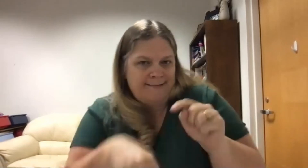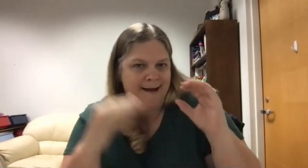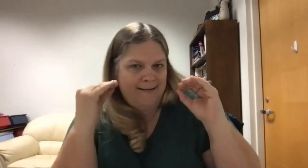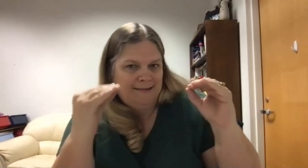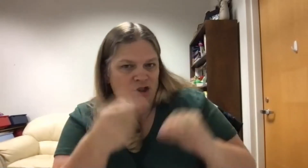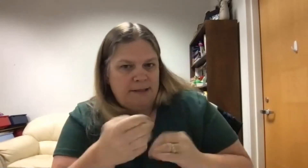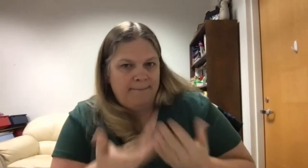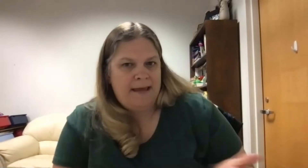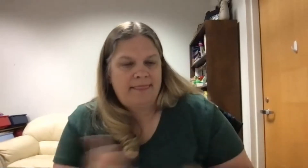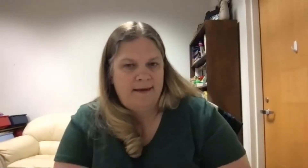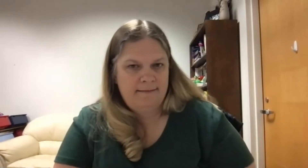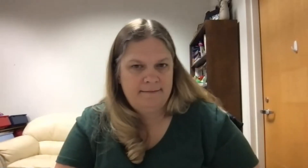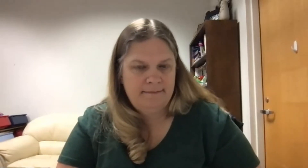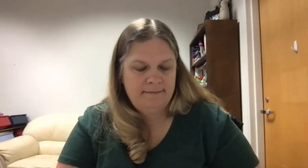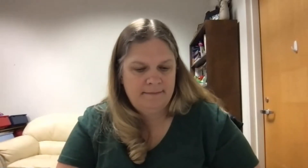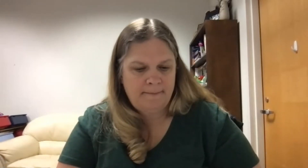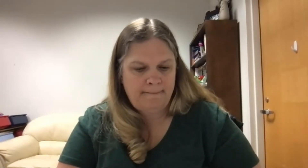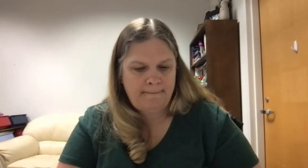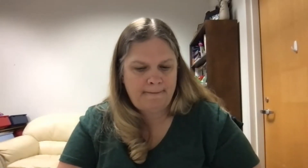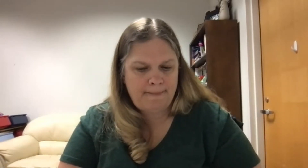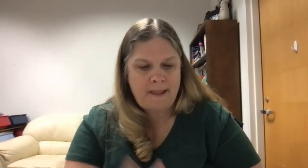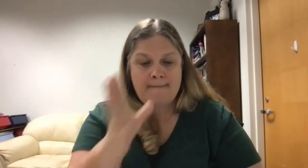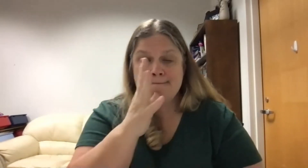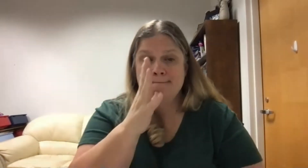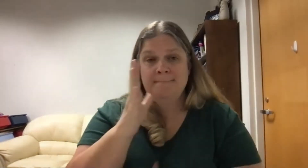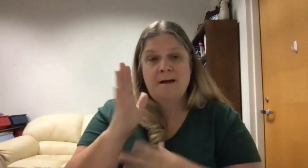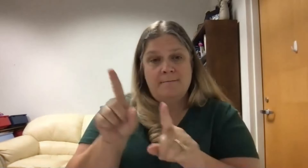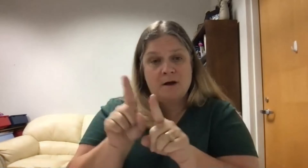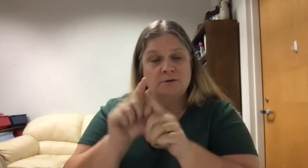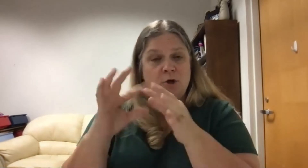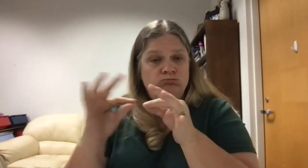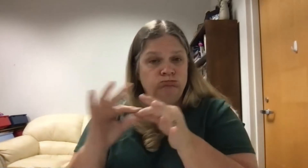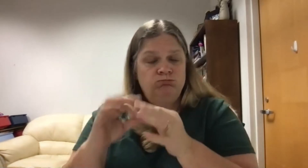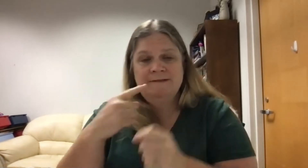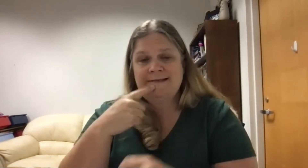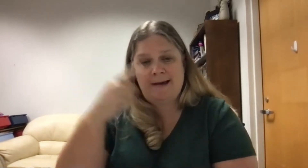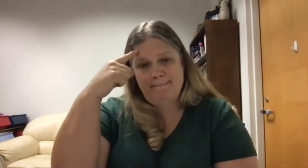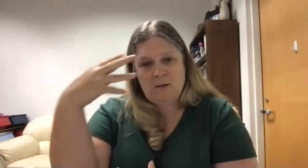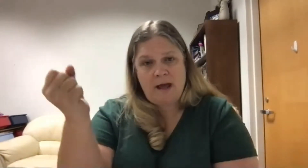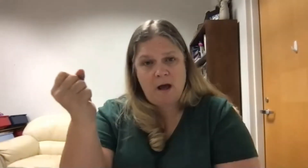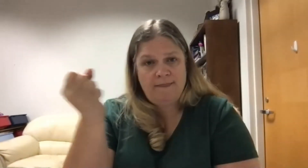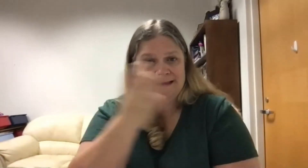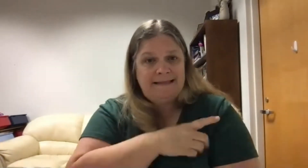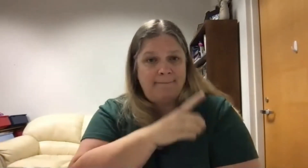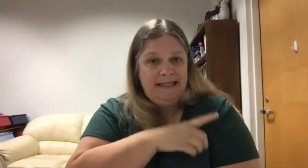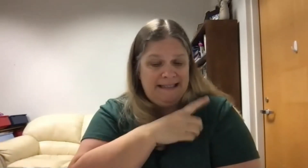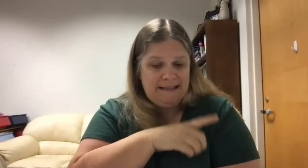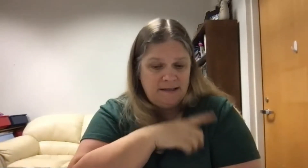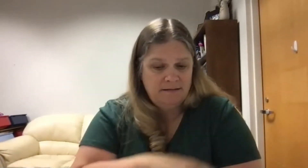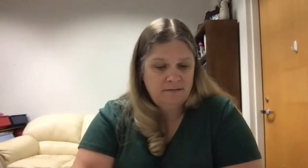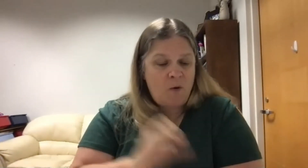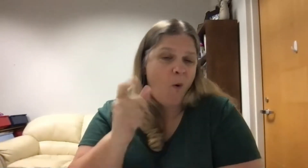so violent and out of control. You couldn't teach him anything in that particular moment in time. The mother also mentioned